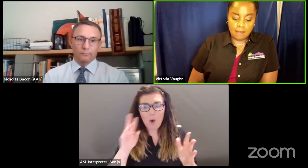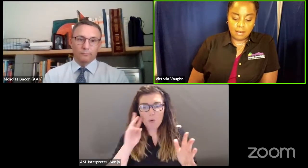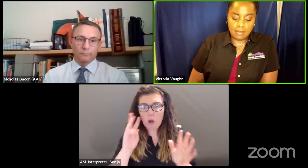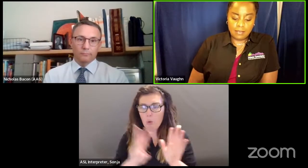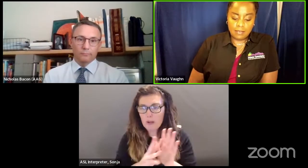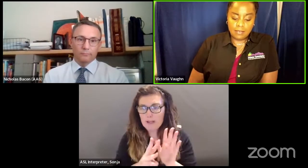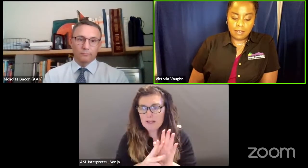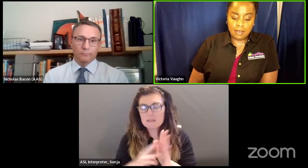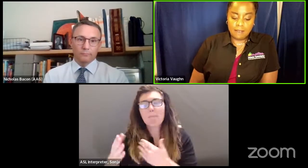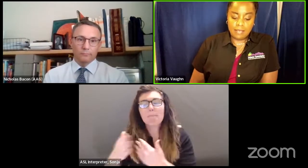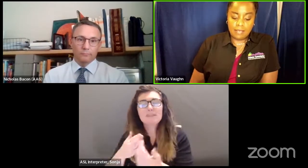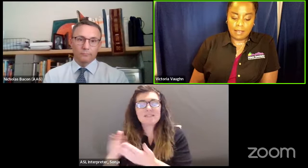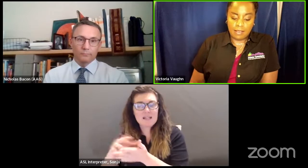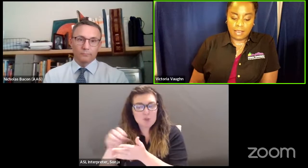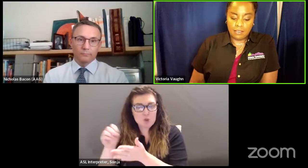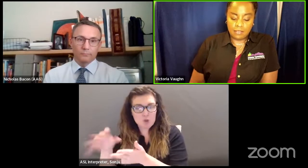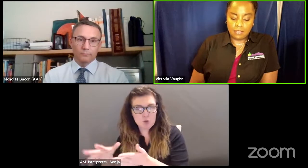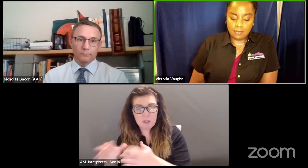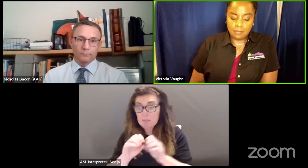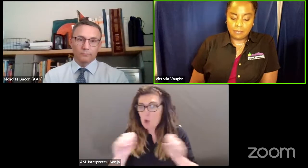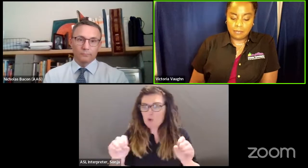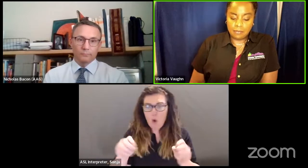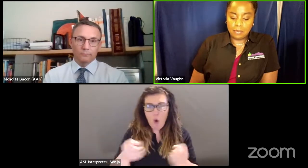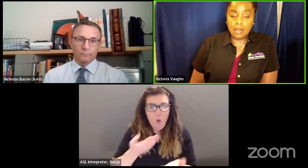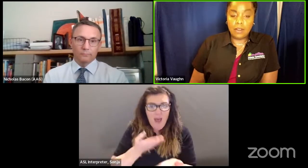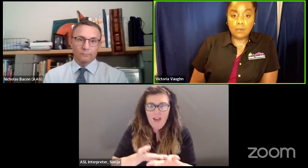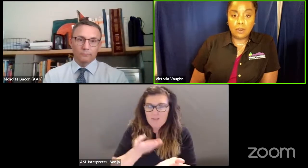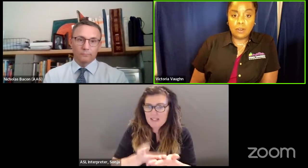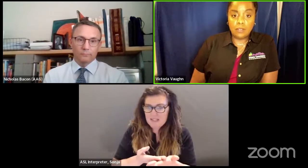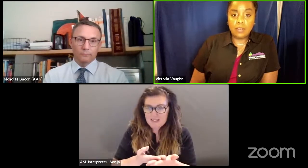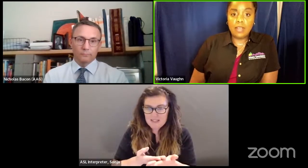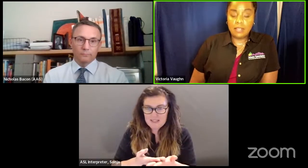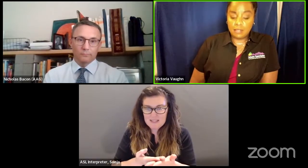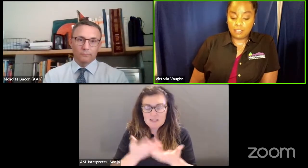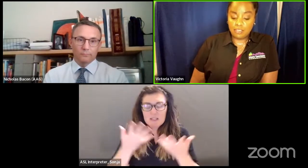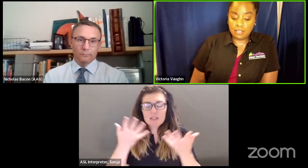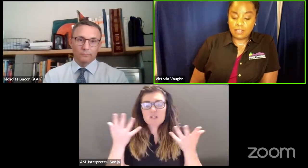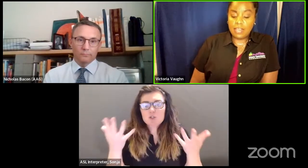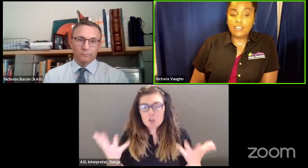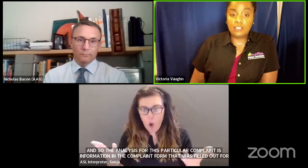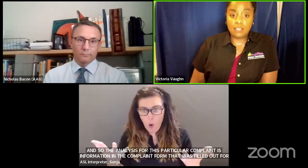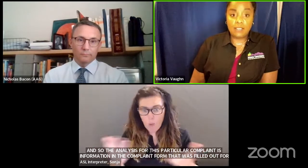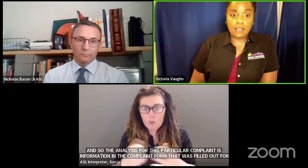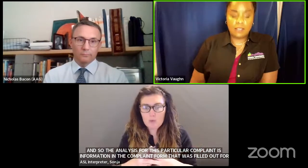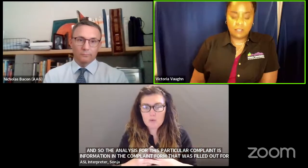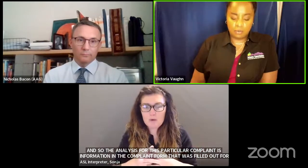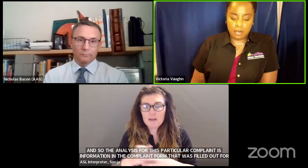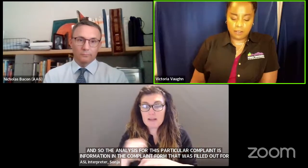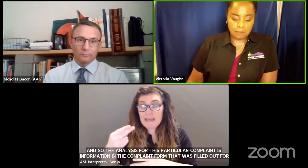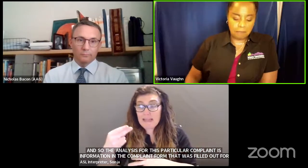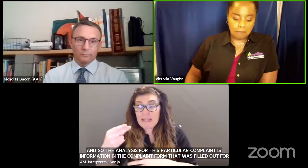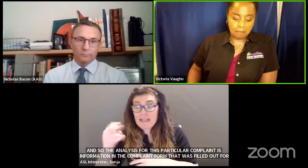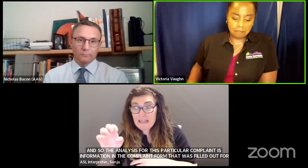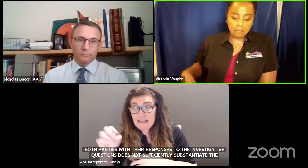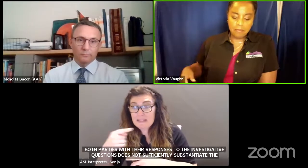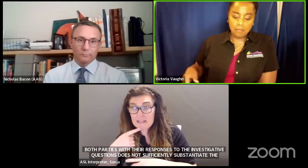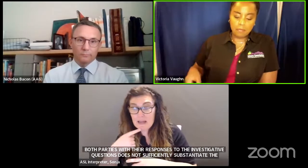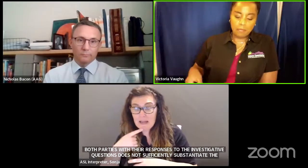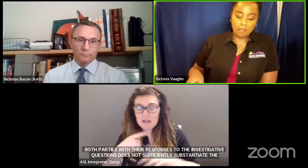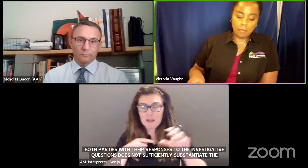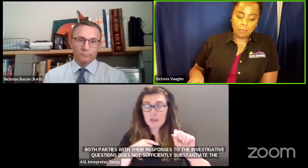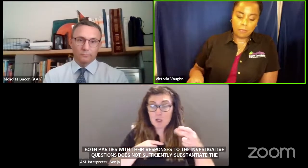or evidence of these allegations. In other words, this is a she said situation.